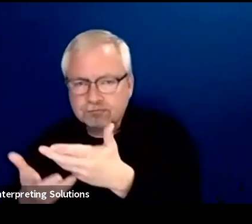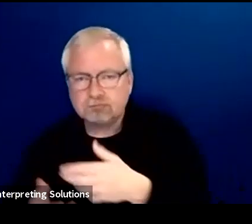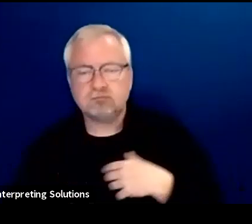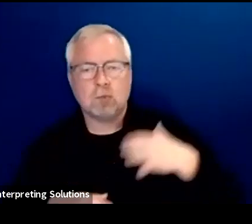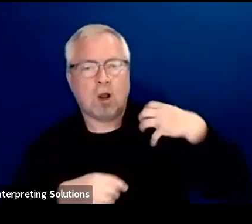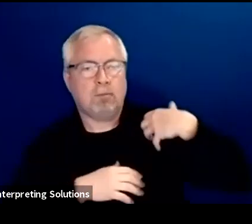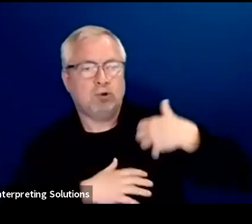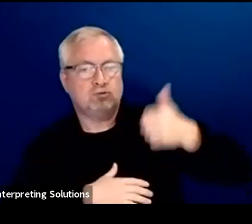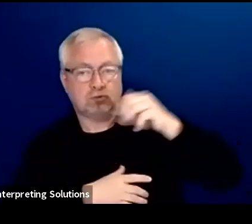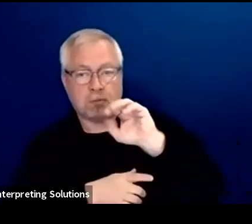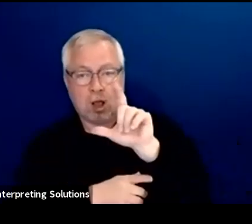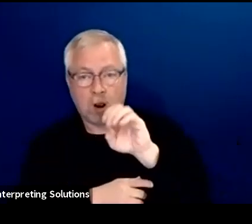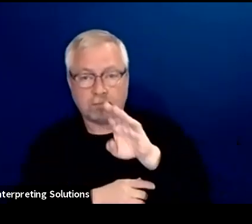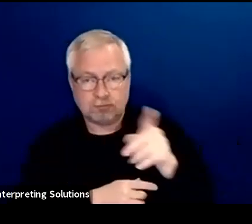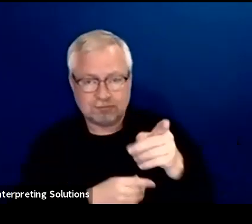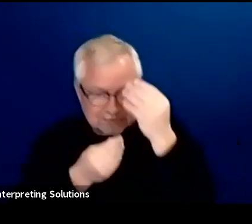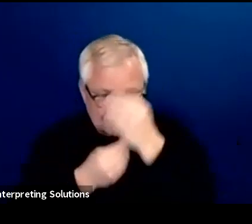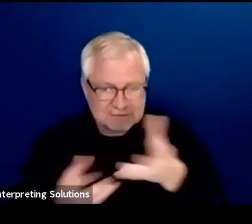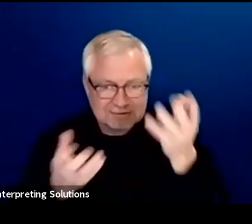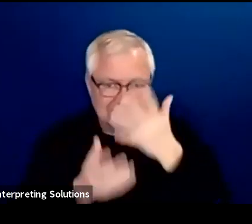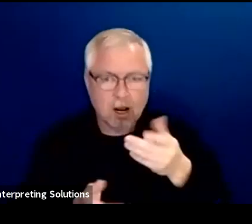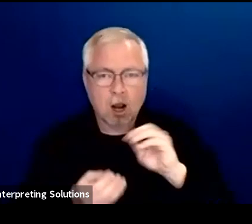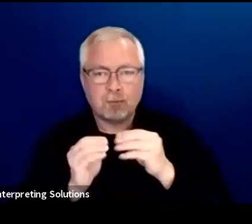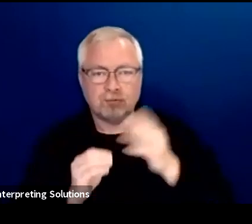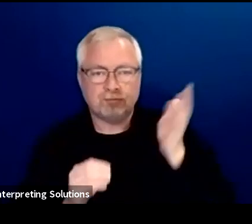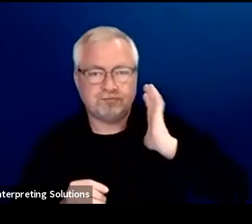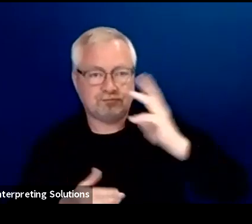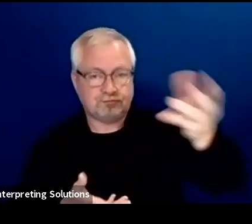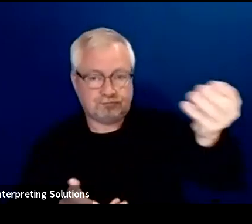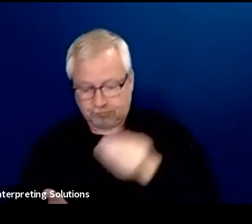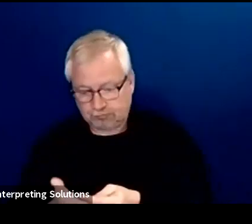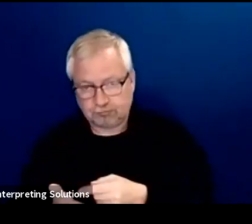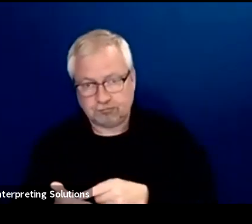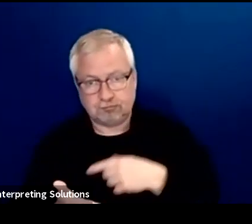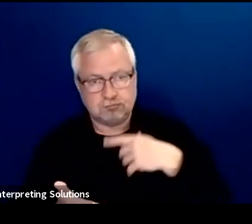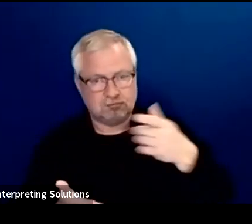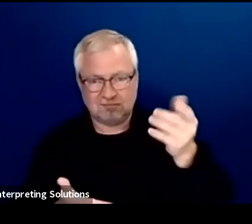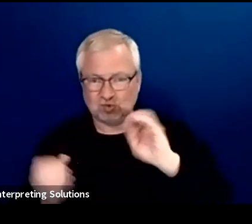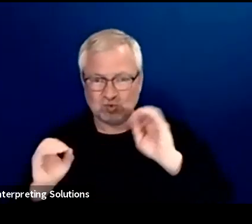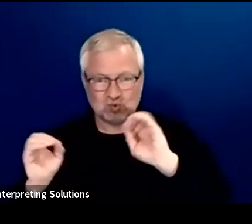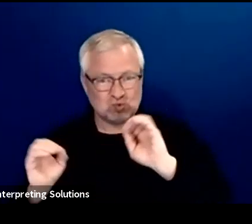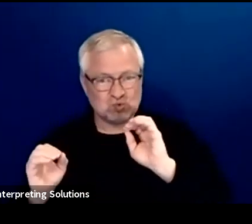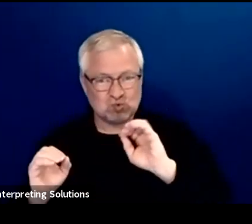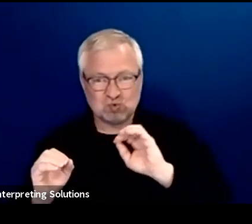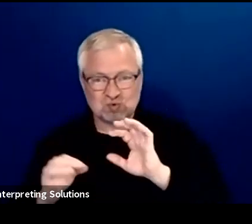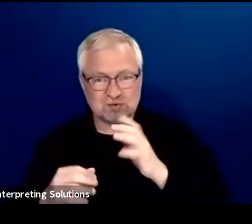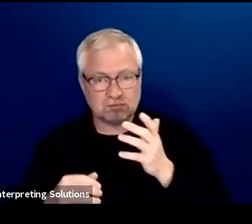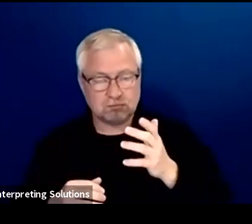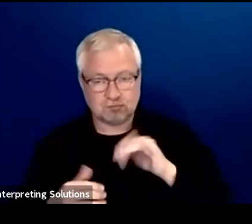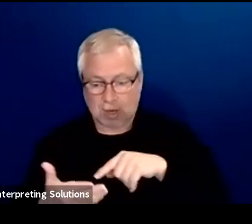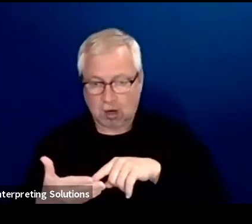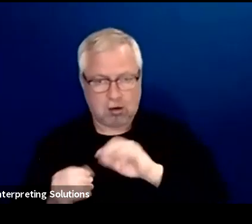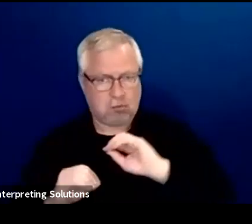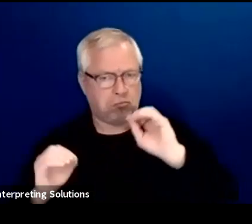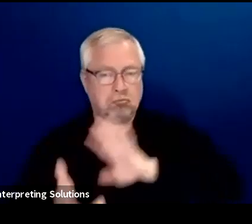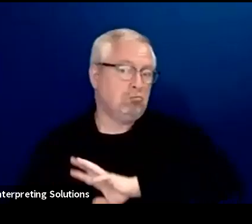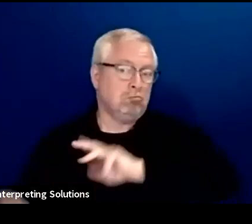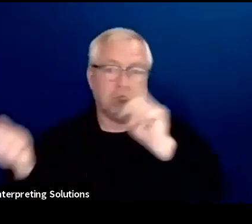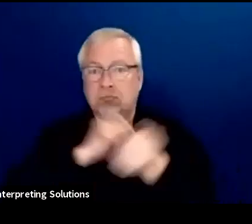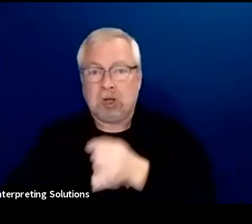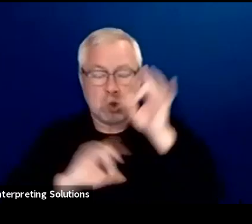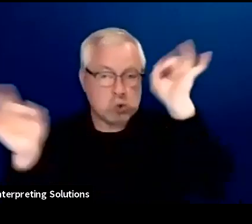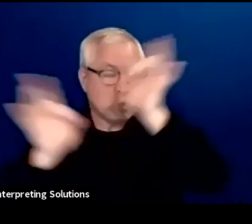And pretty much like everybody's number shows, if you didn't do anything about this, it was going to be pretty catastrophic. Since that time, we've tried to rely on some of the other